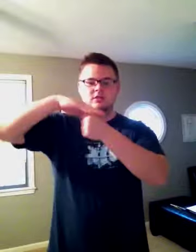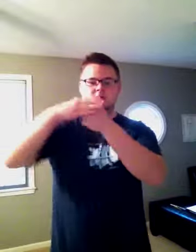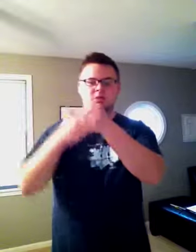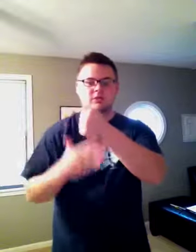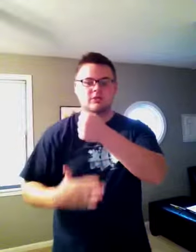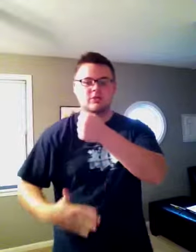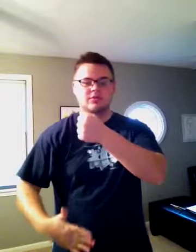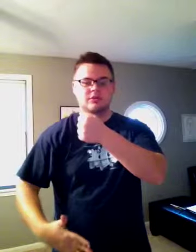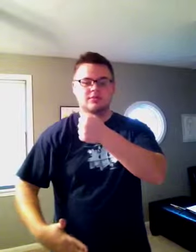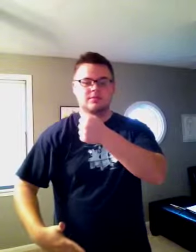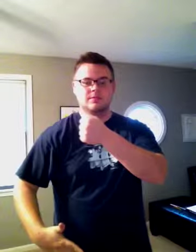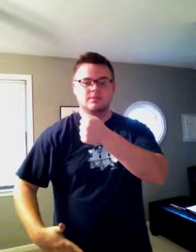spills over.